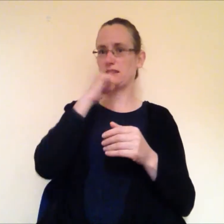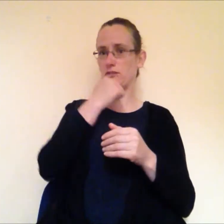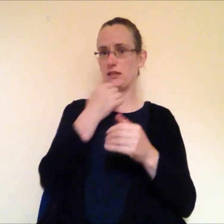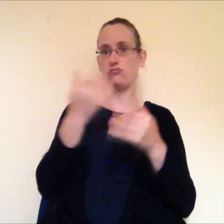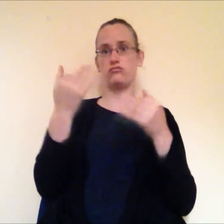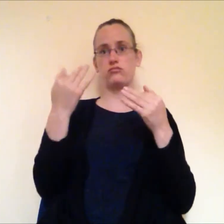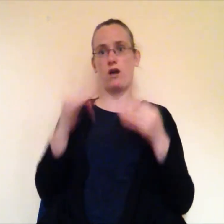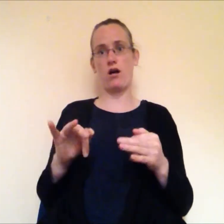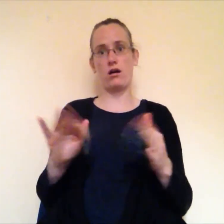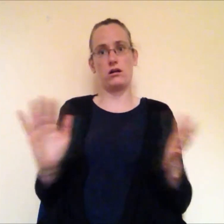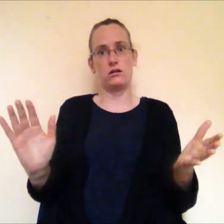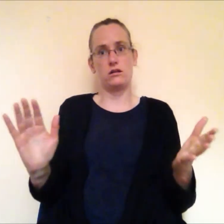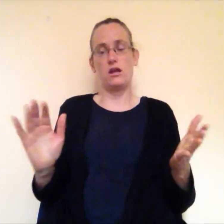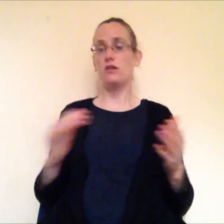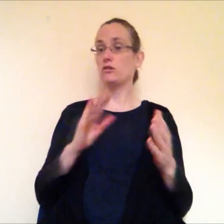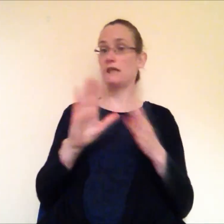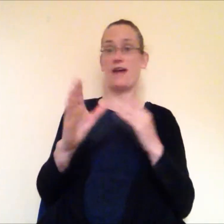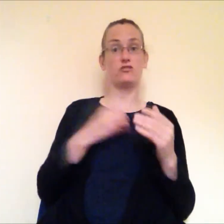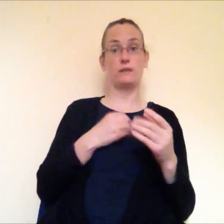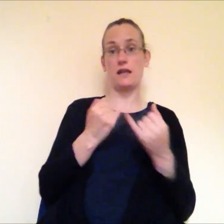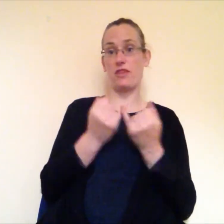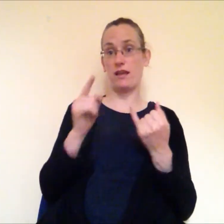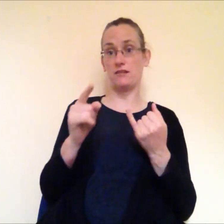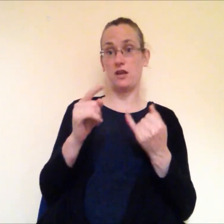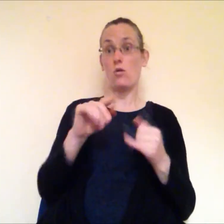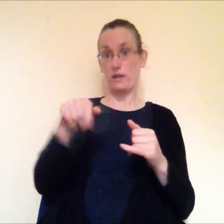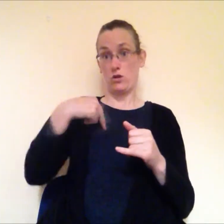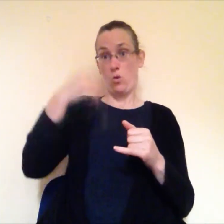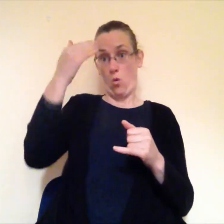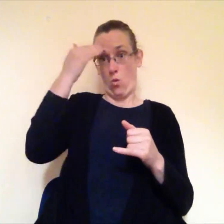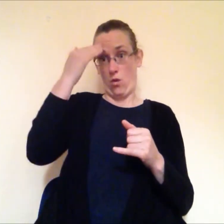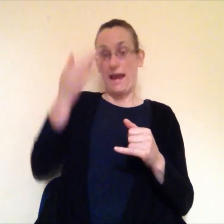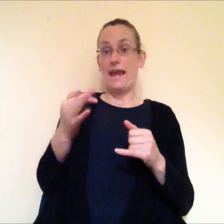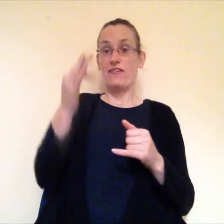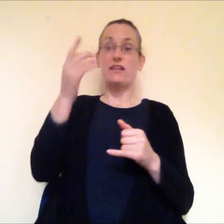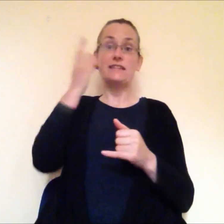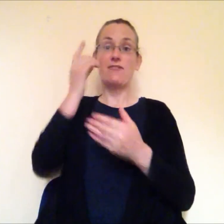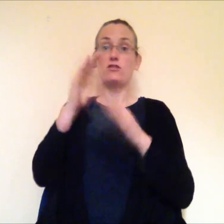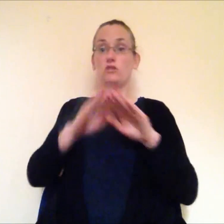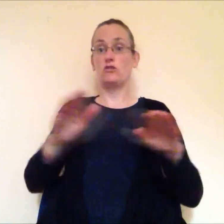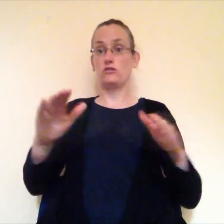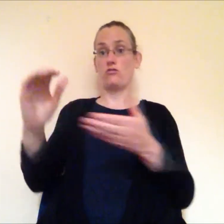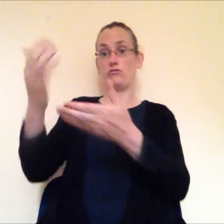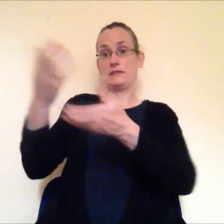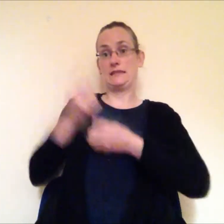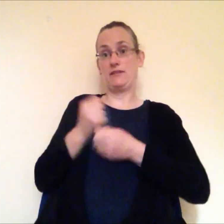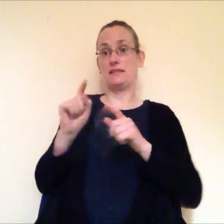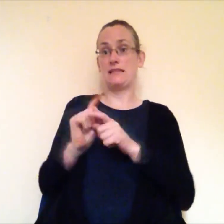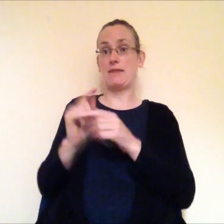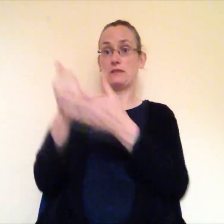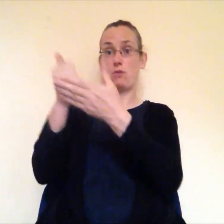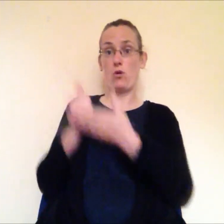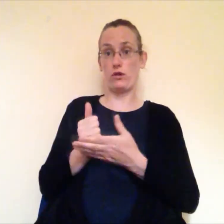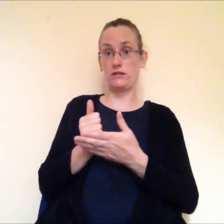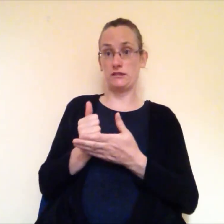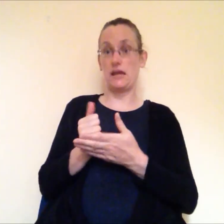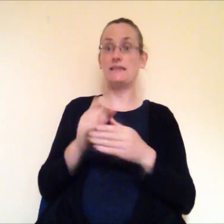know that if deaf children receive the same support as hearing children, they can achieve the same outcomes. So there's something